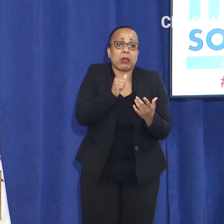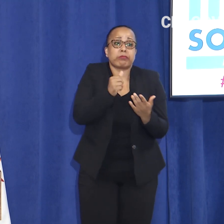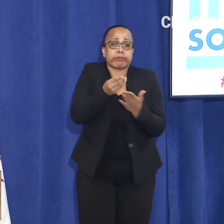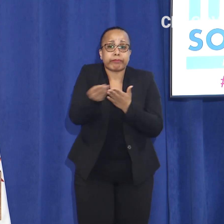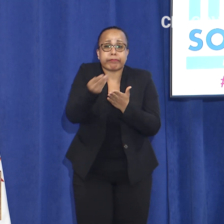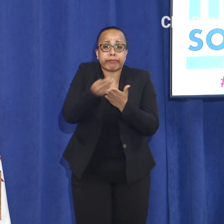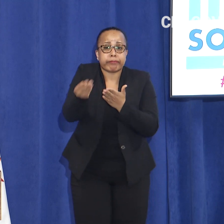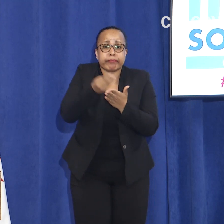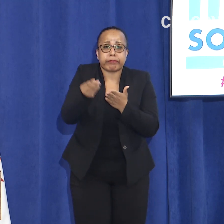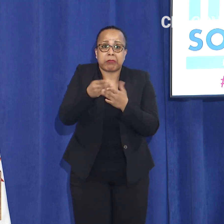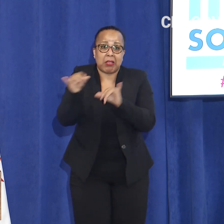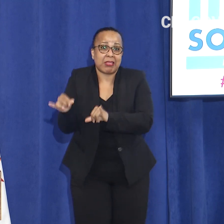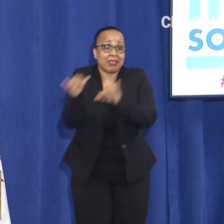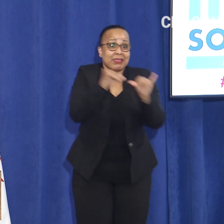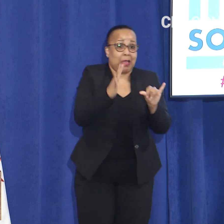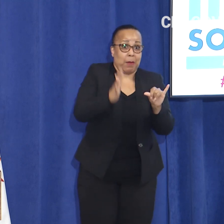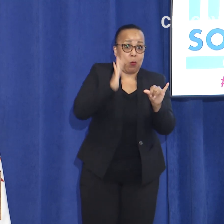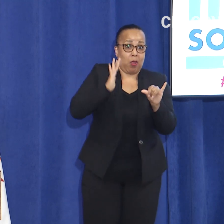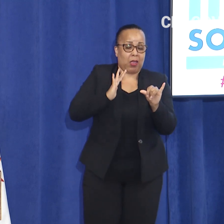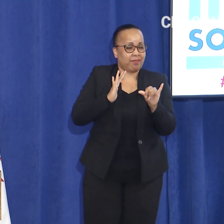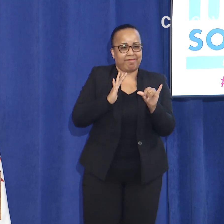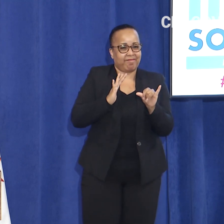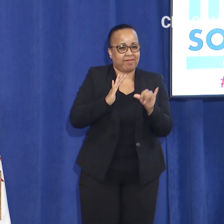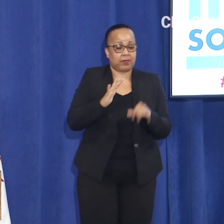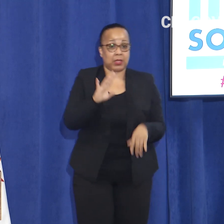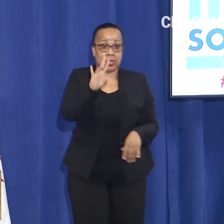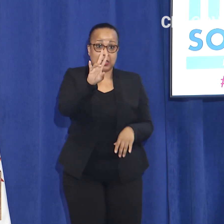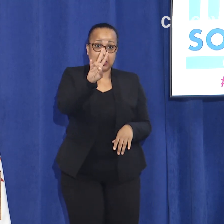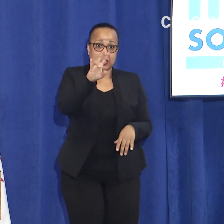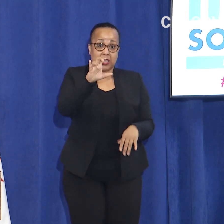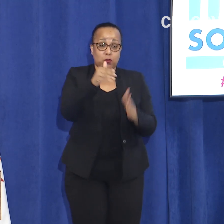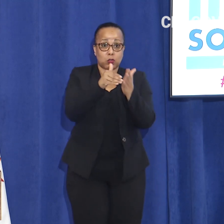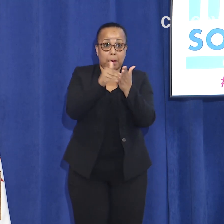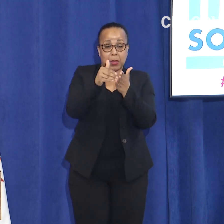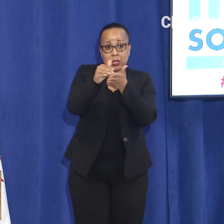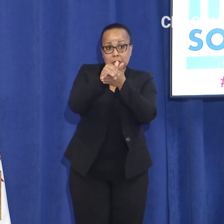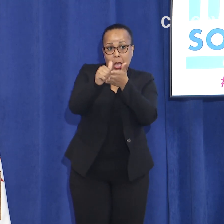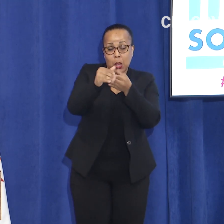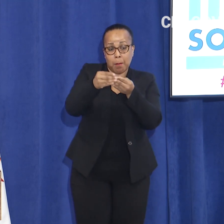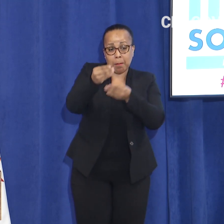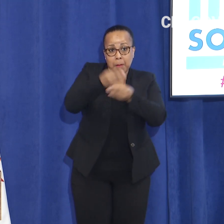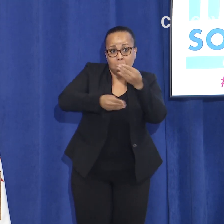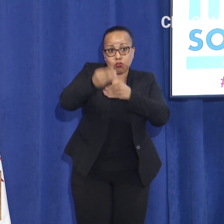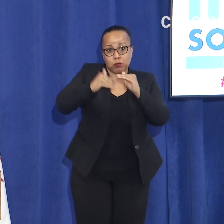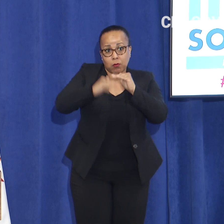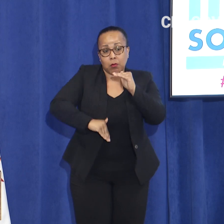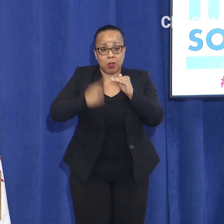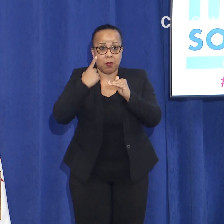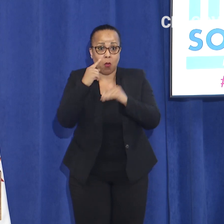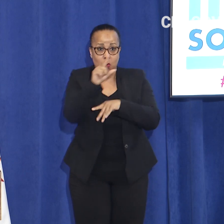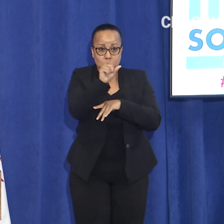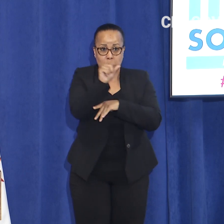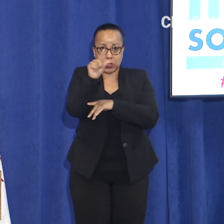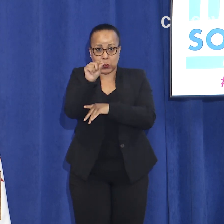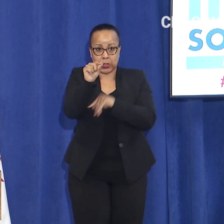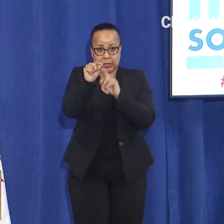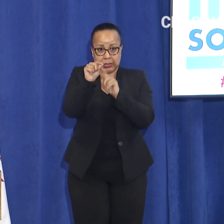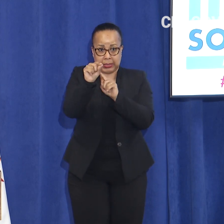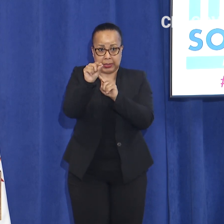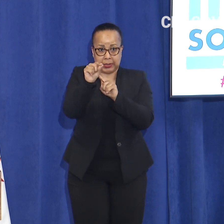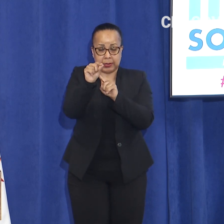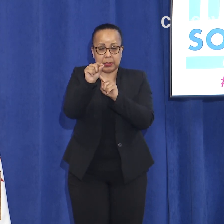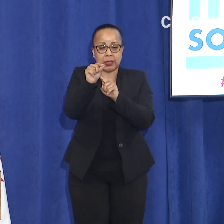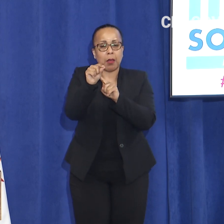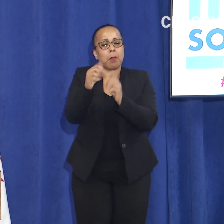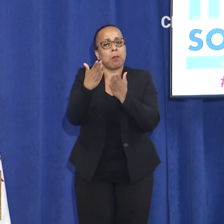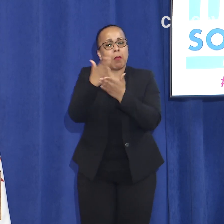in the same way. Now, our $700 million budget shortfall for 2020 is conservative,